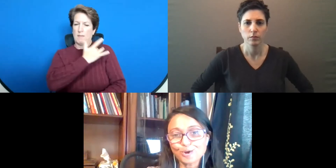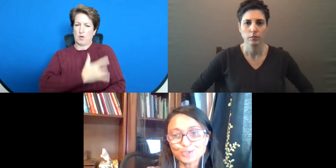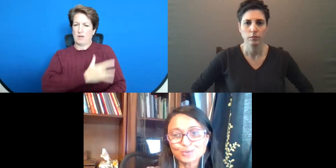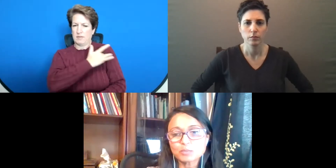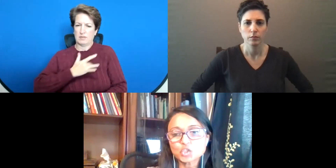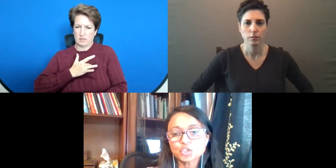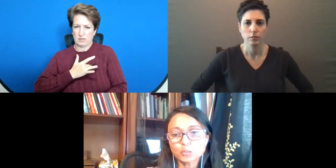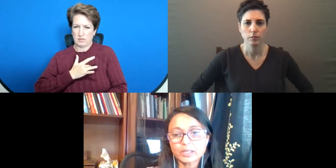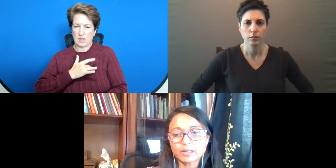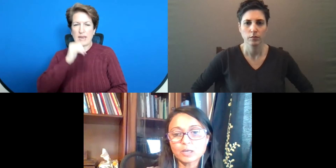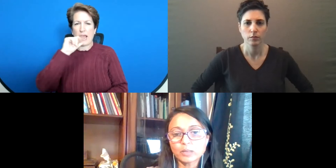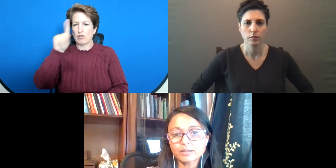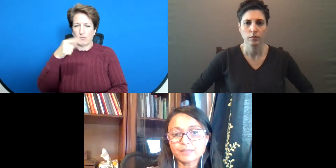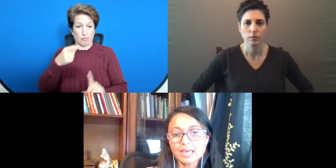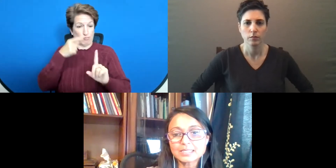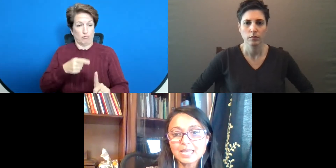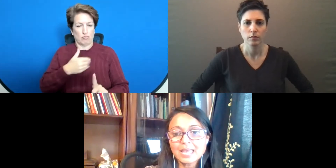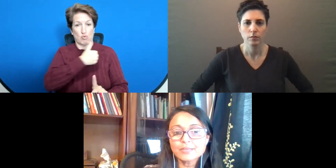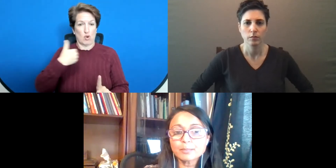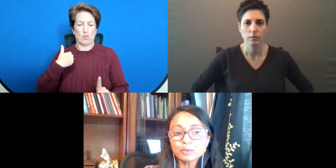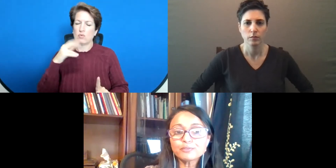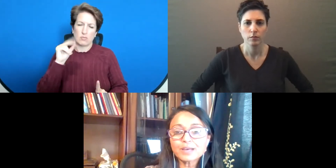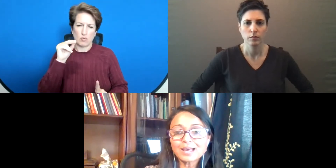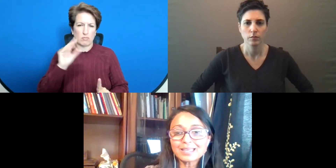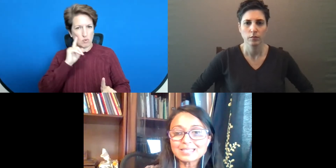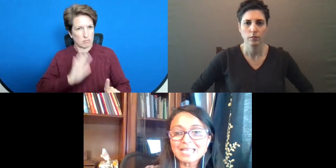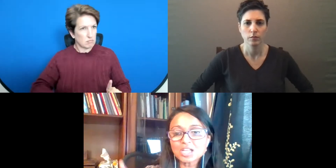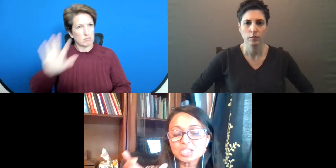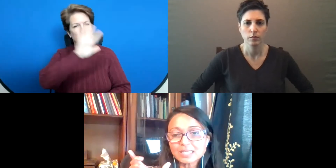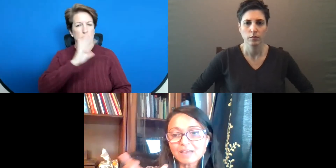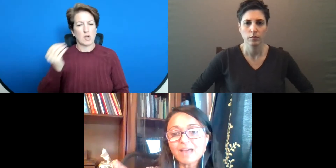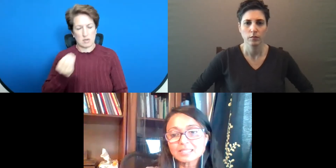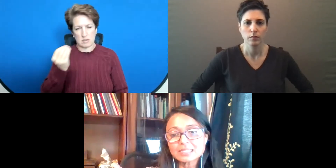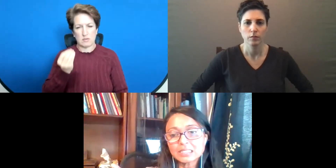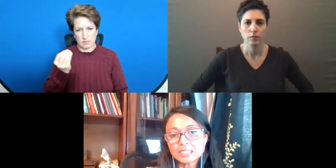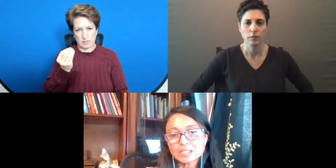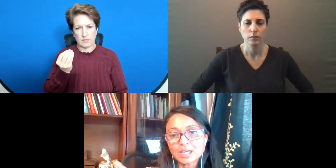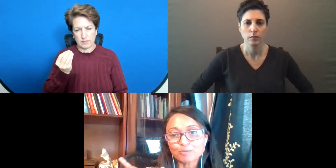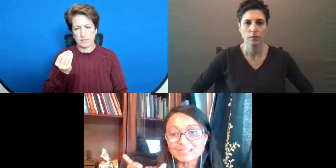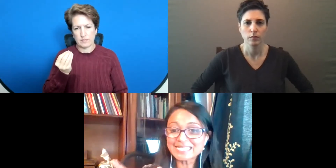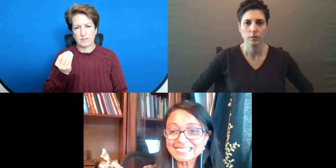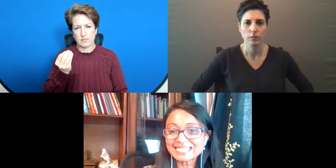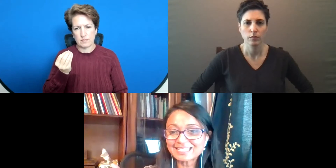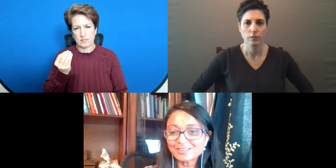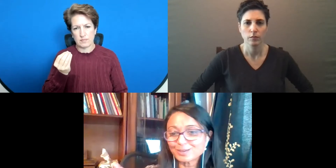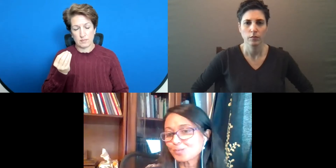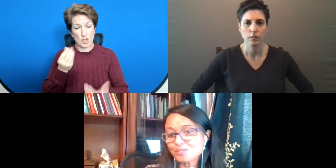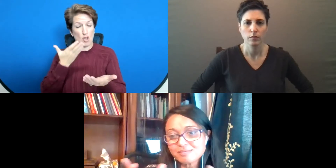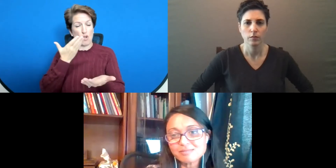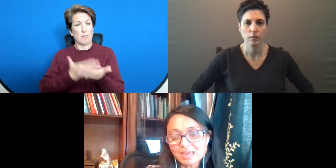just for Toronto. I'm sure you're aware of that. The proof is actually a vaccine